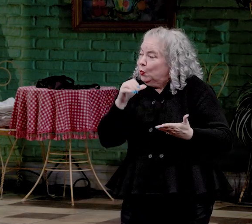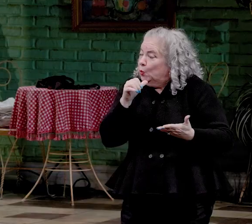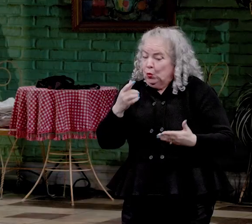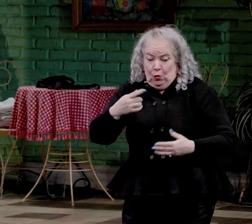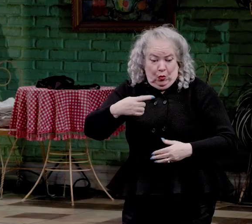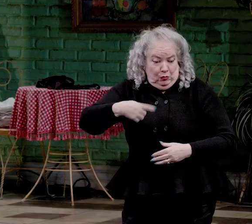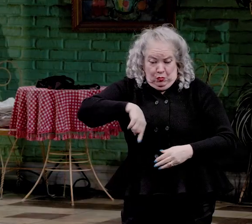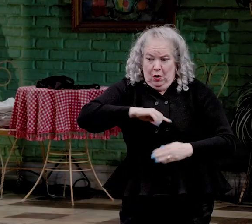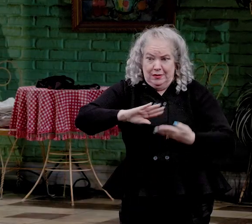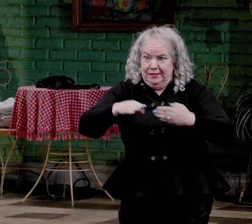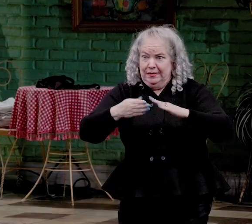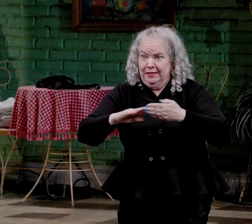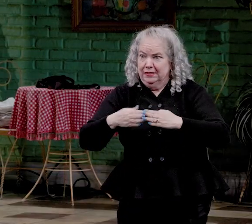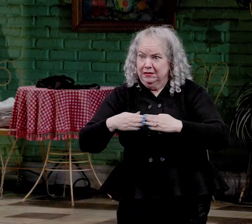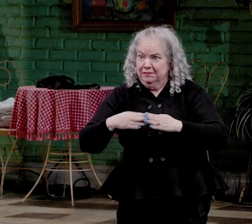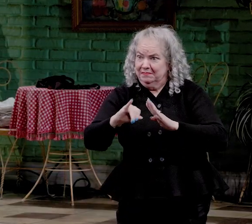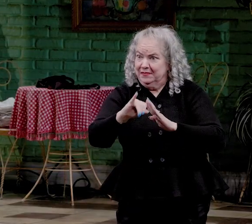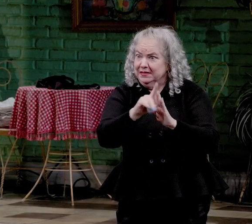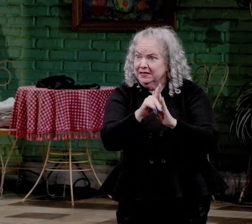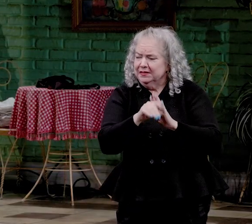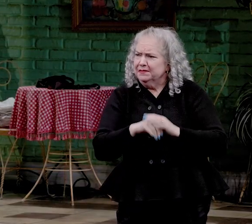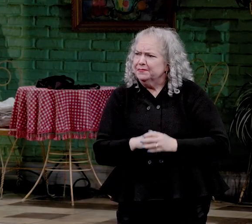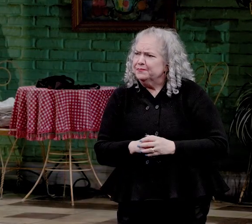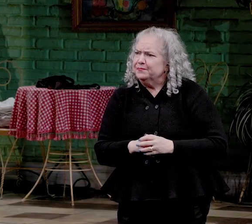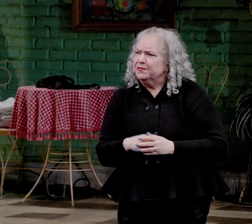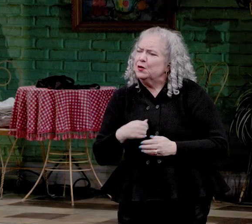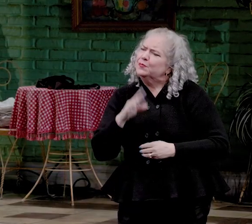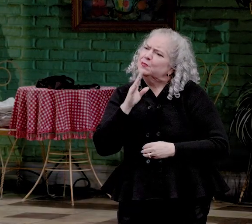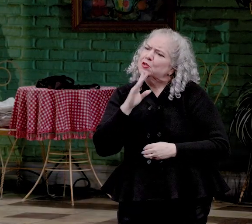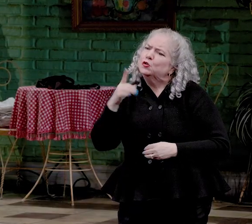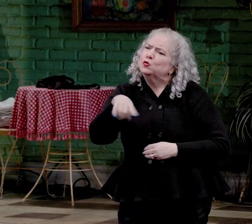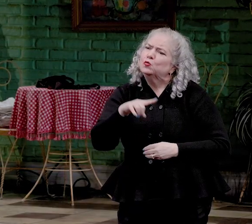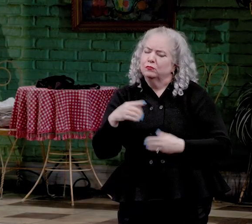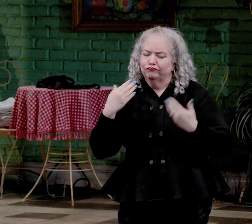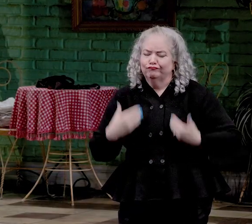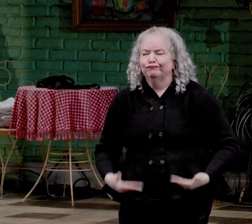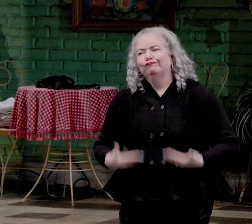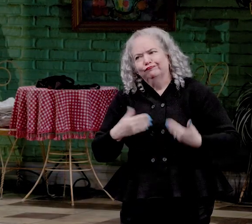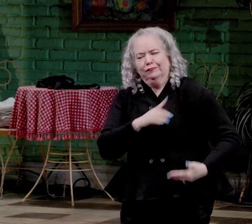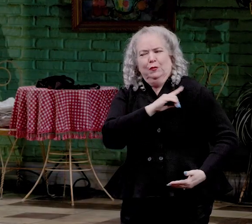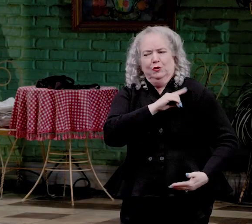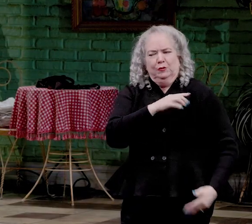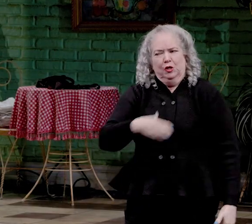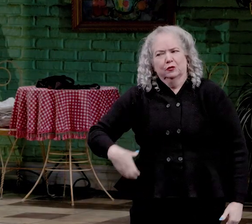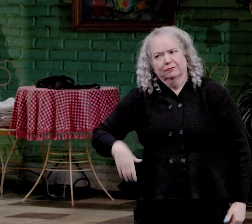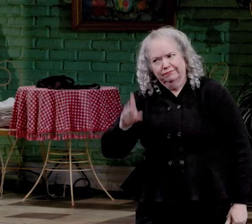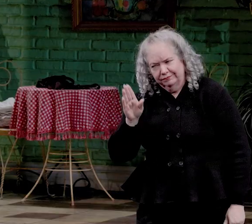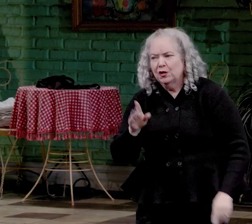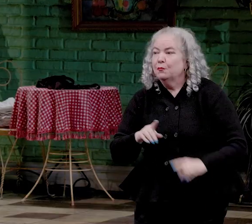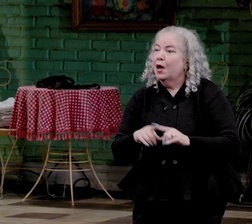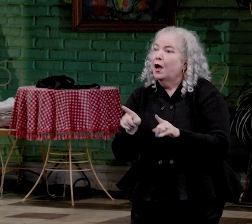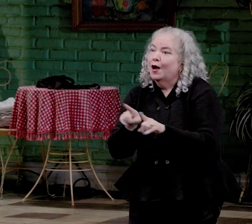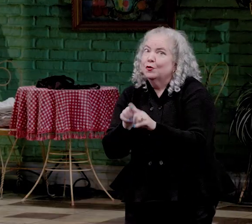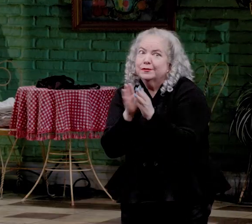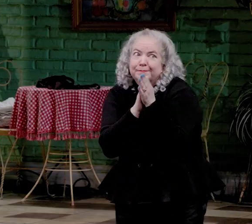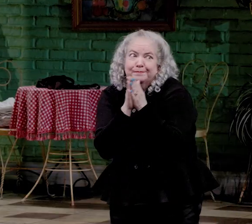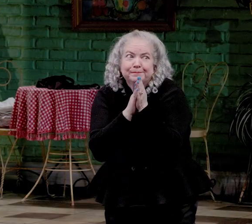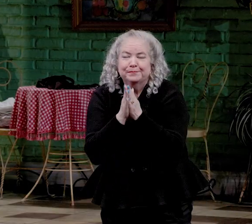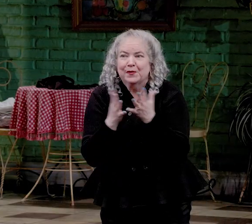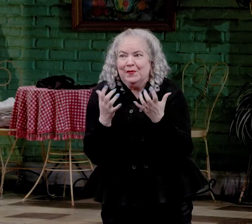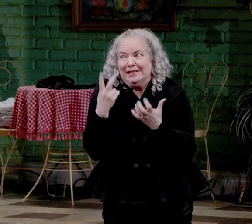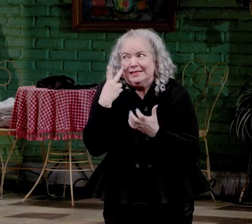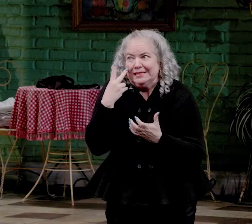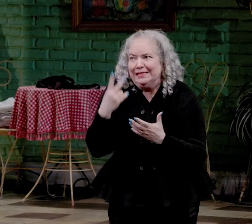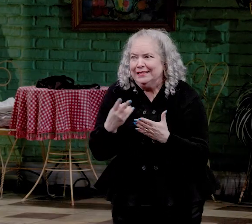as a city. While I'm speaking to you as our deputy mayor, I'm also eagerly awaiting what the